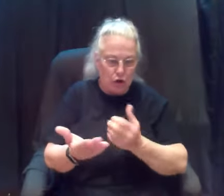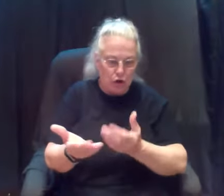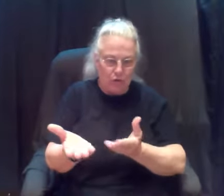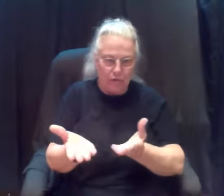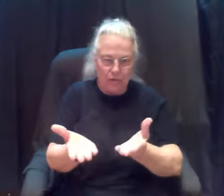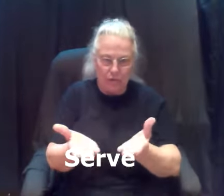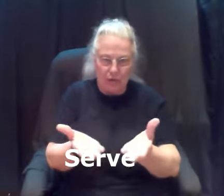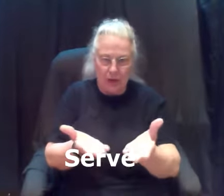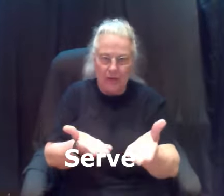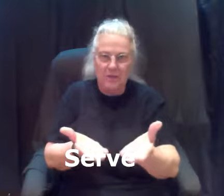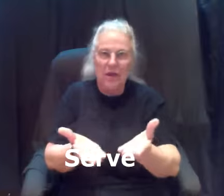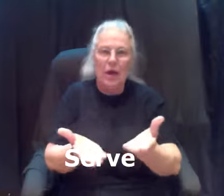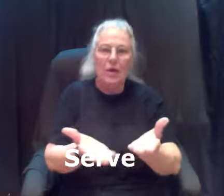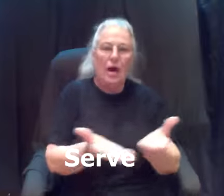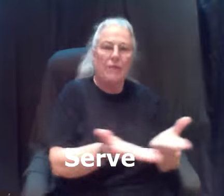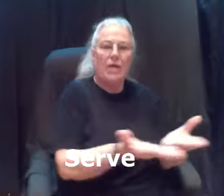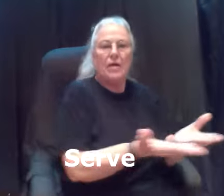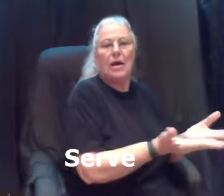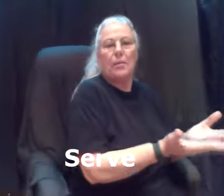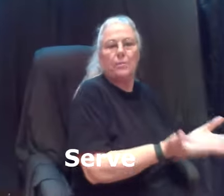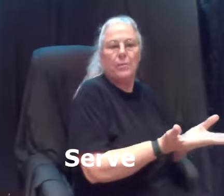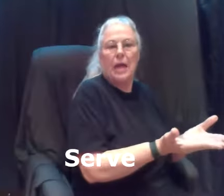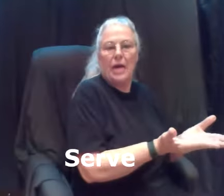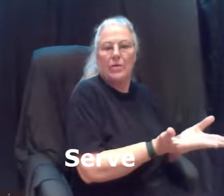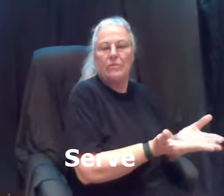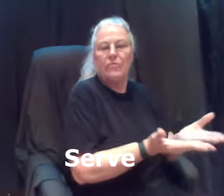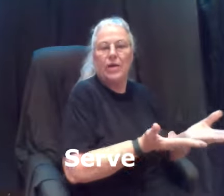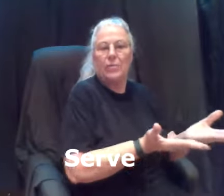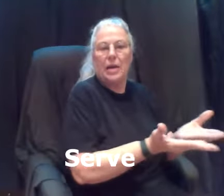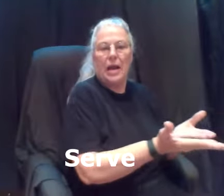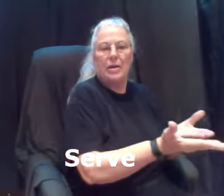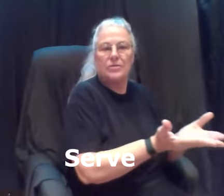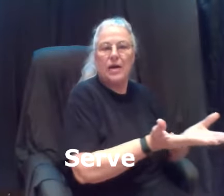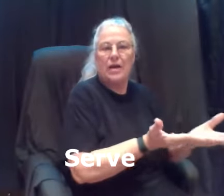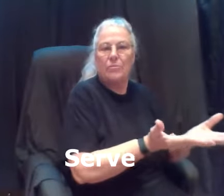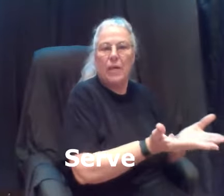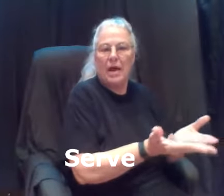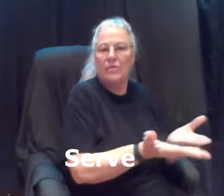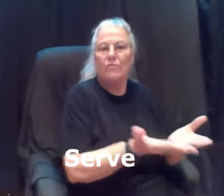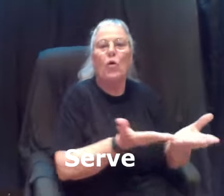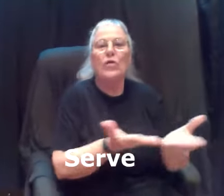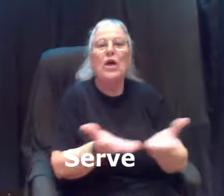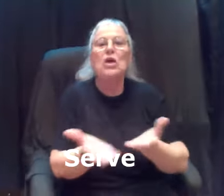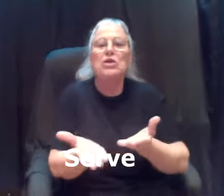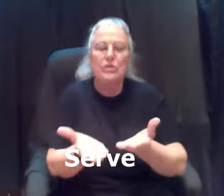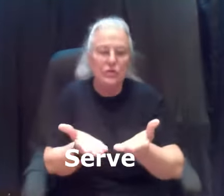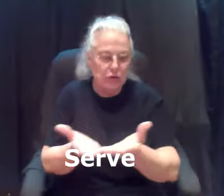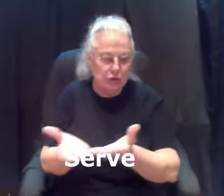Serve, and that's, I've got a platter in front of me and it's kind of back and forth.